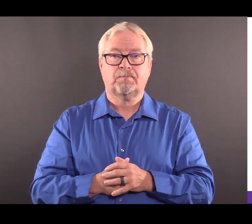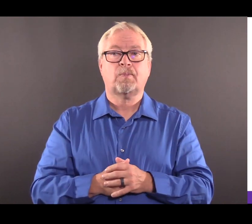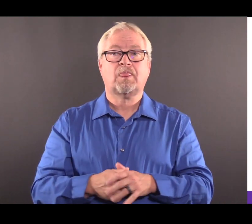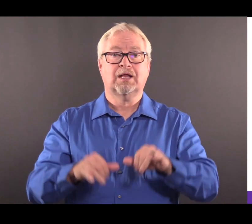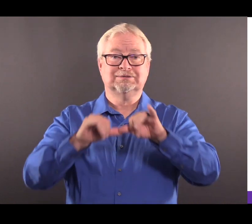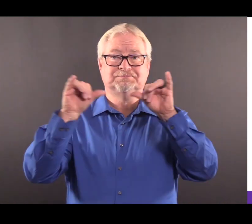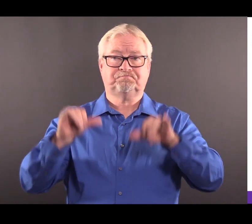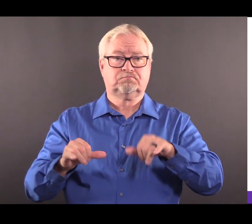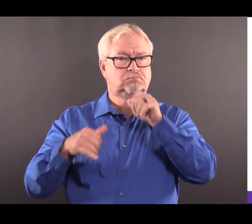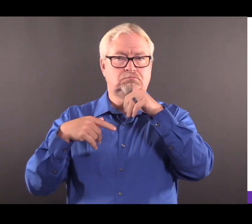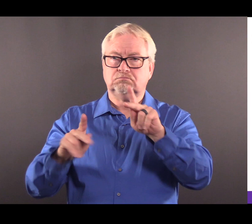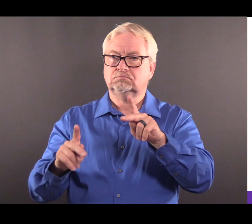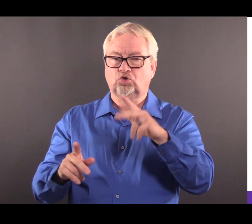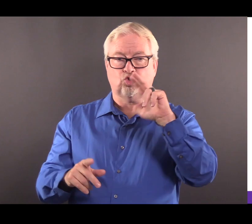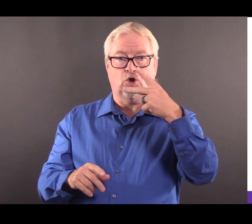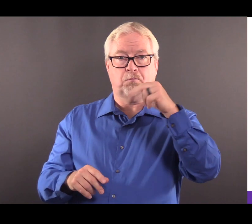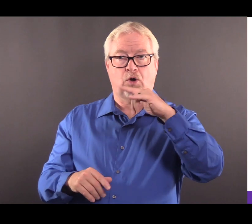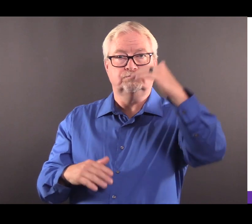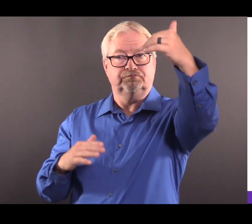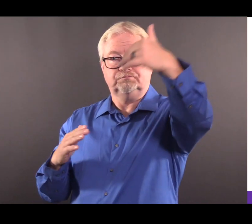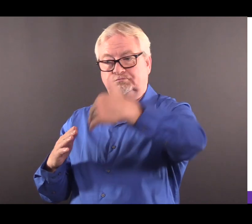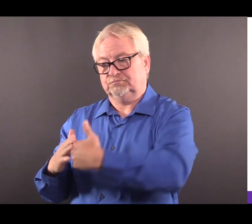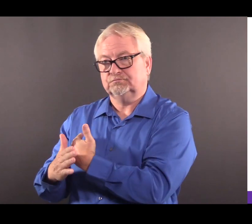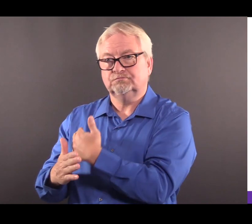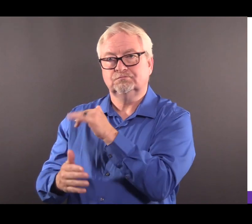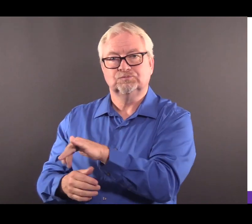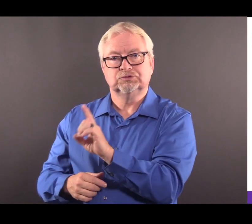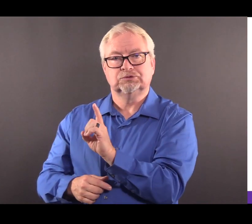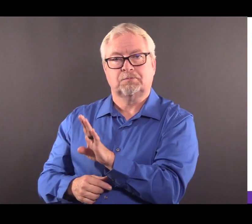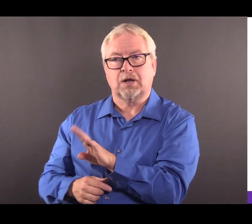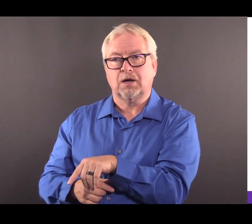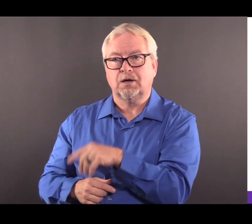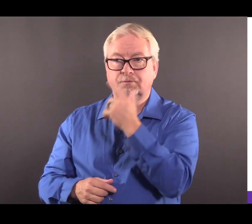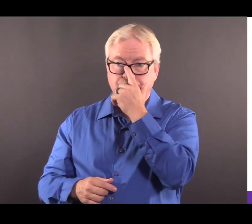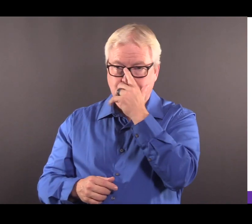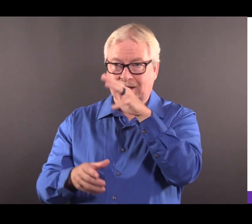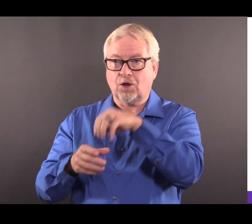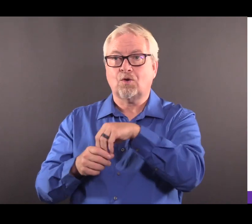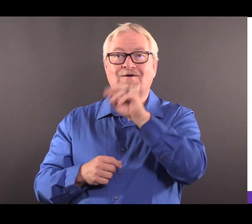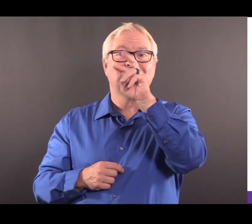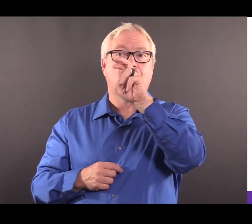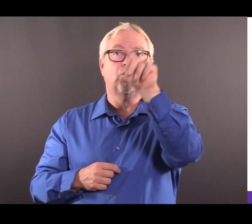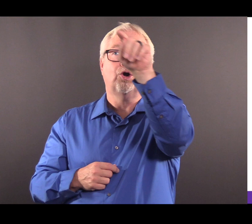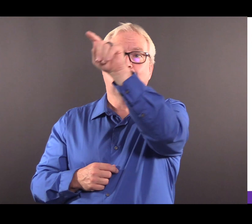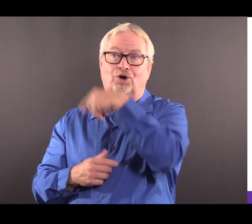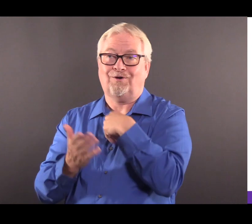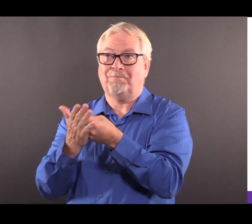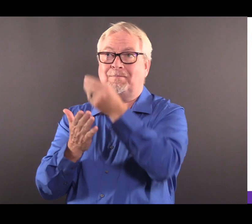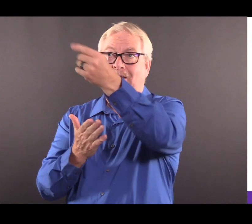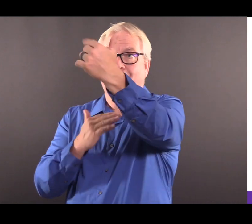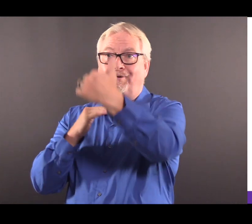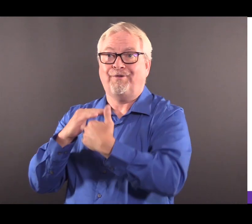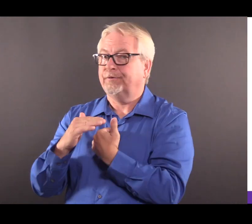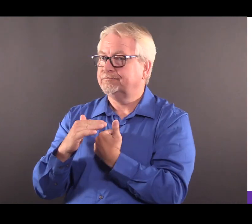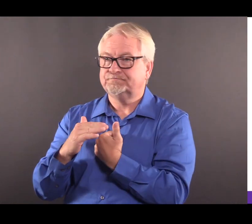And finally, the system should not allow third-party access to the data, including by the